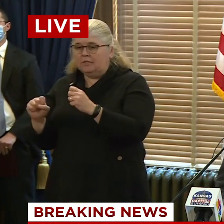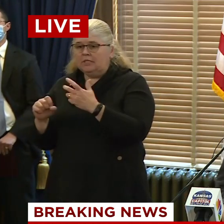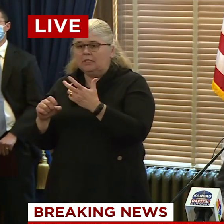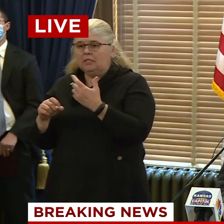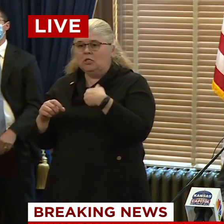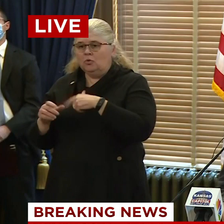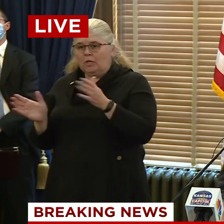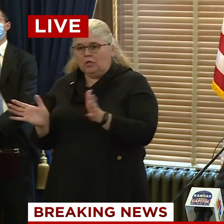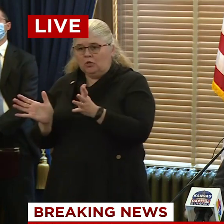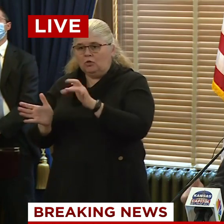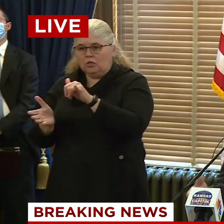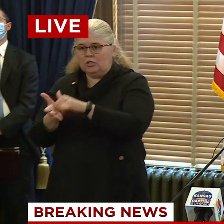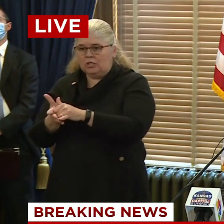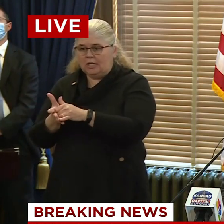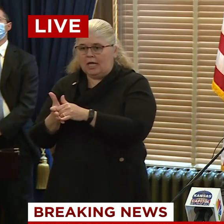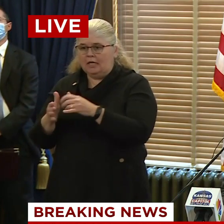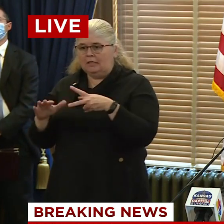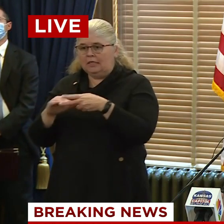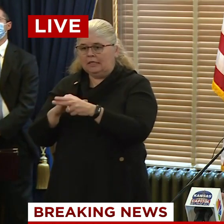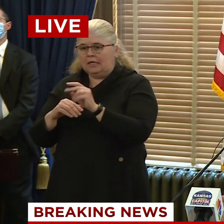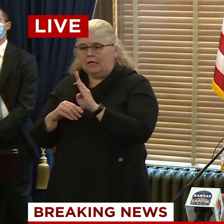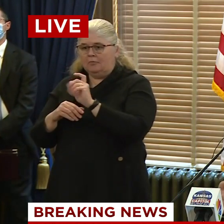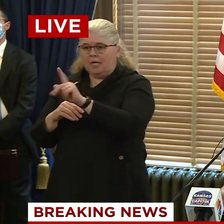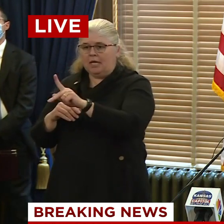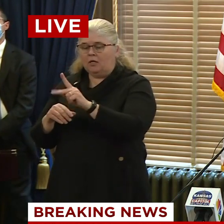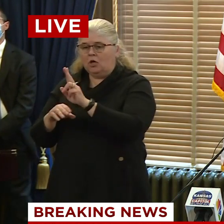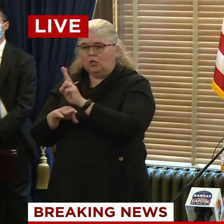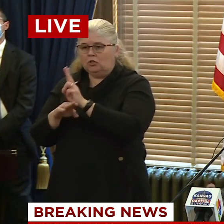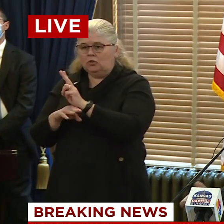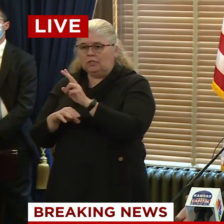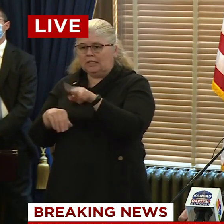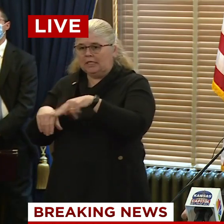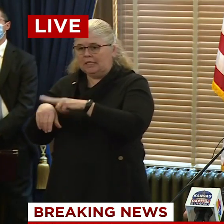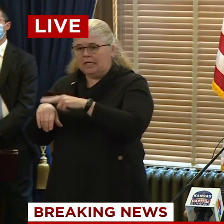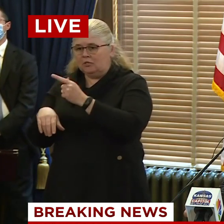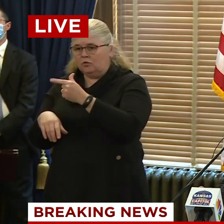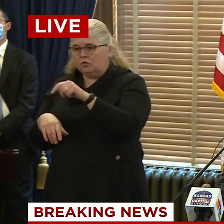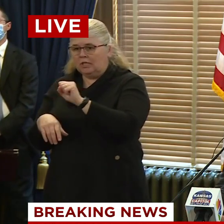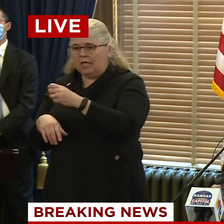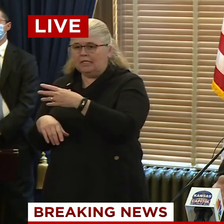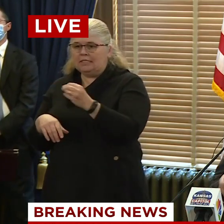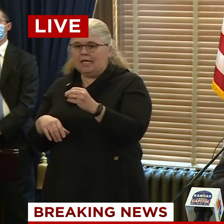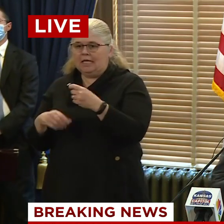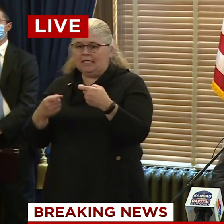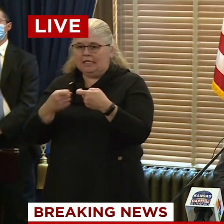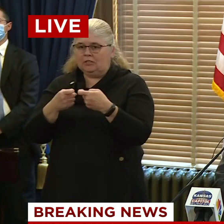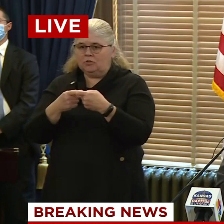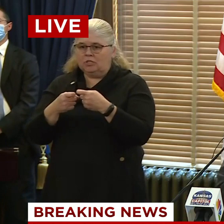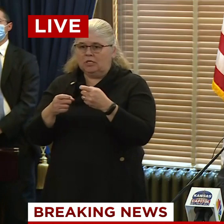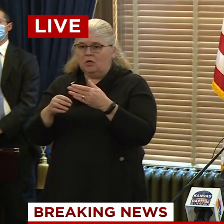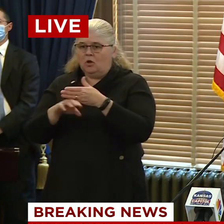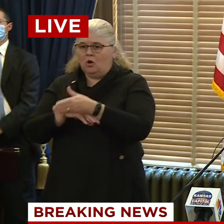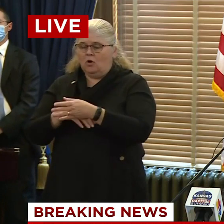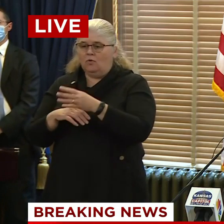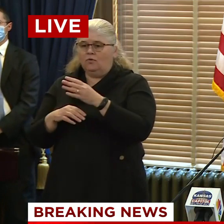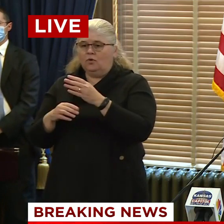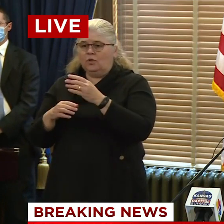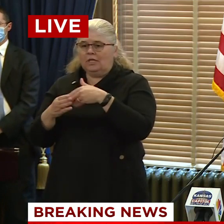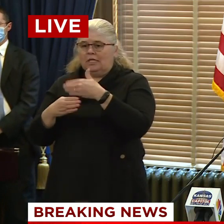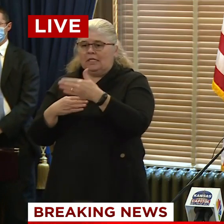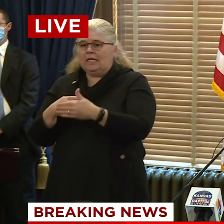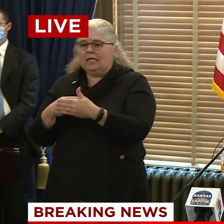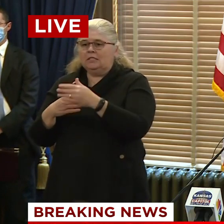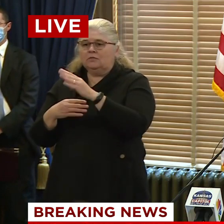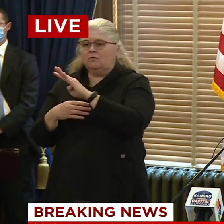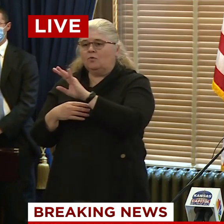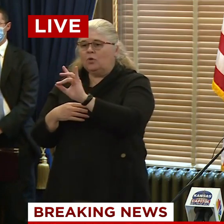would certainly encourage them to try to cut back on that usage of natural gas and electricity over the next 48 to 72 hours,